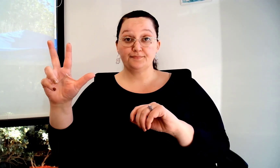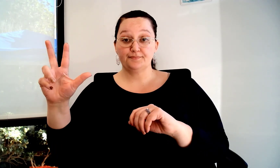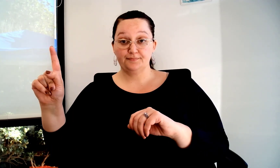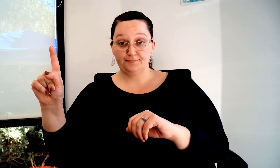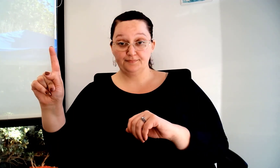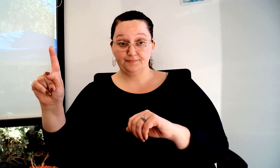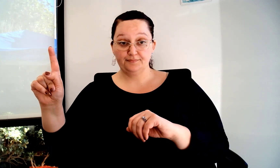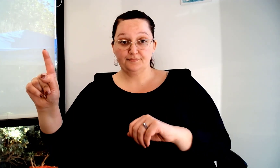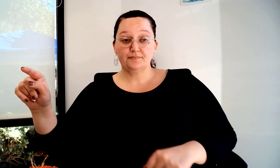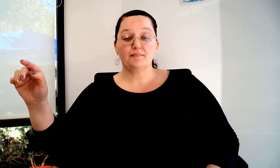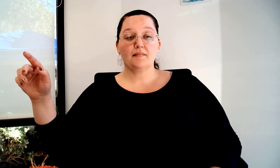Number 31,